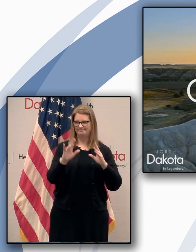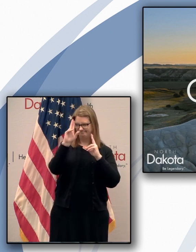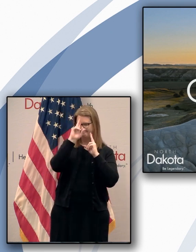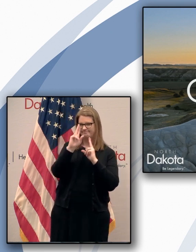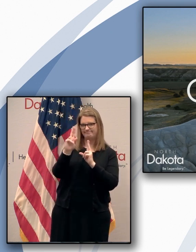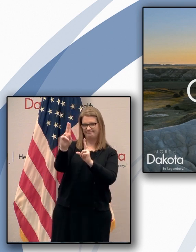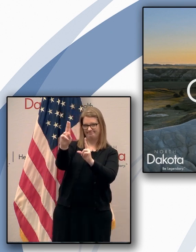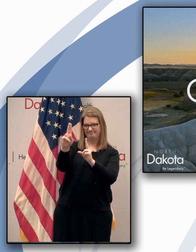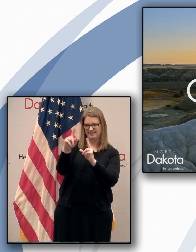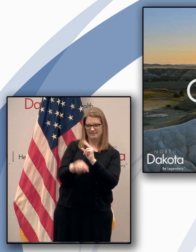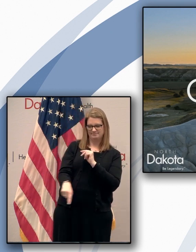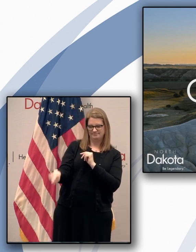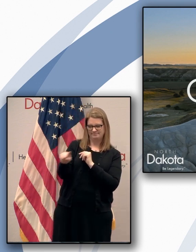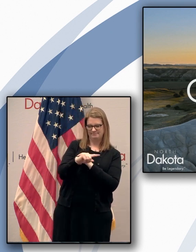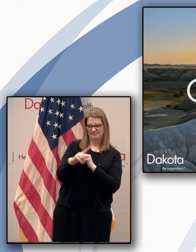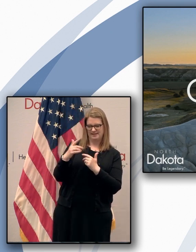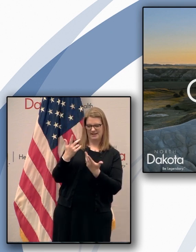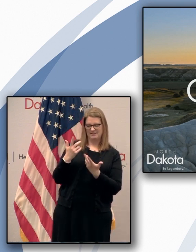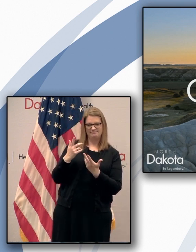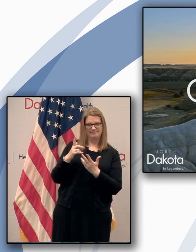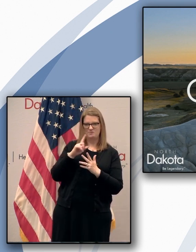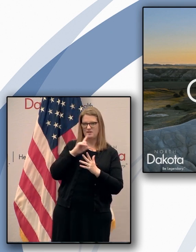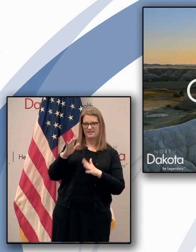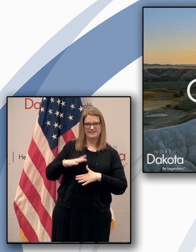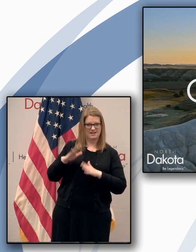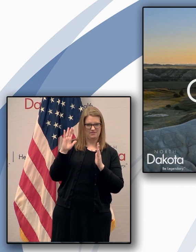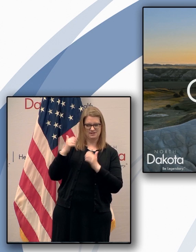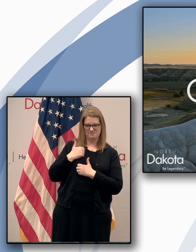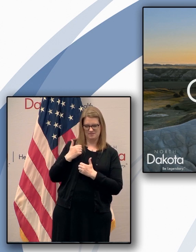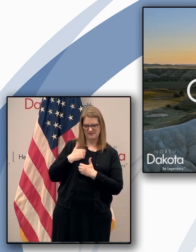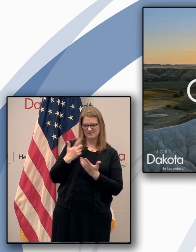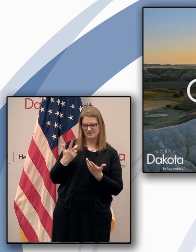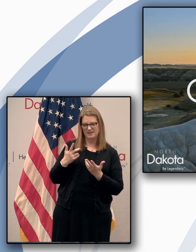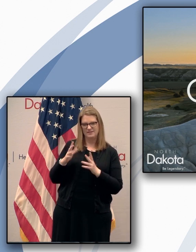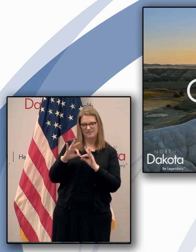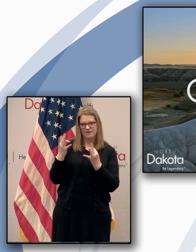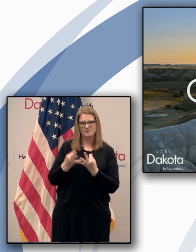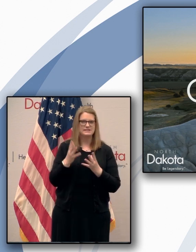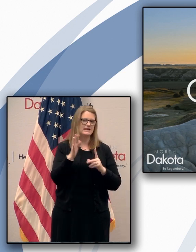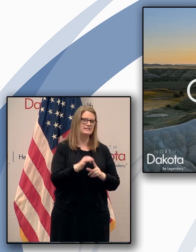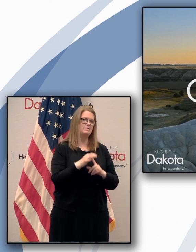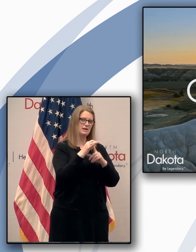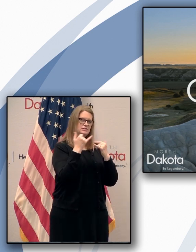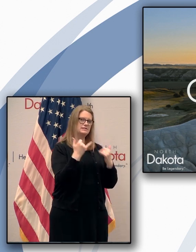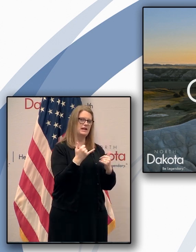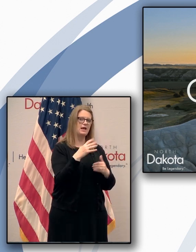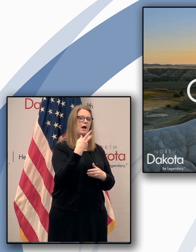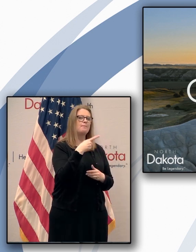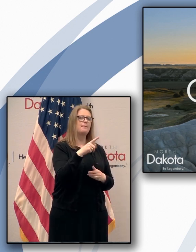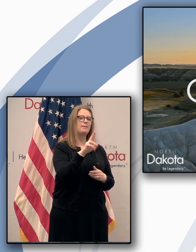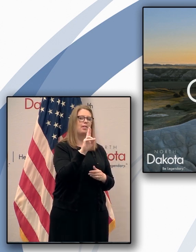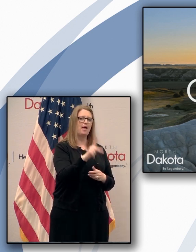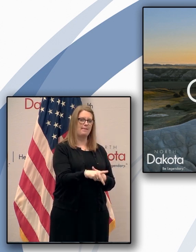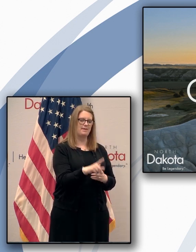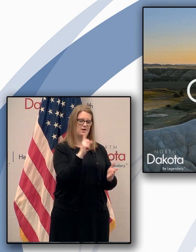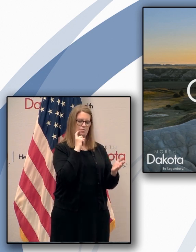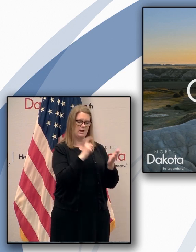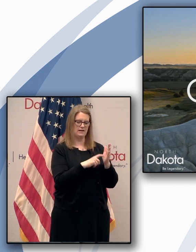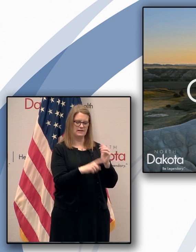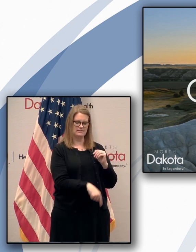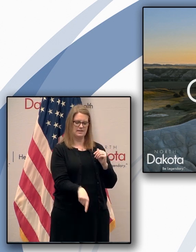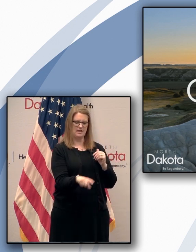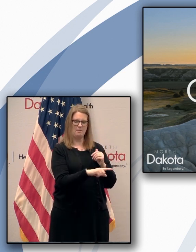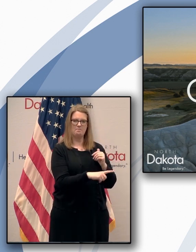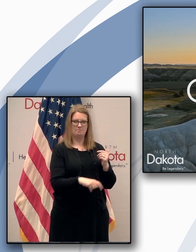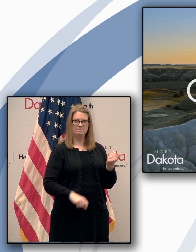incredible sacrifice of our military families, and particularly today on Purple Up Day, recognizing those military children. So you can join